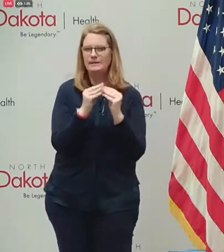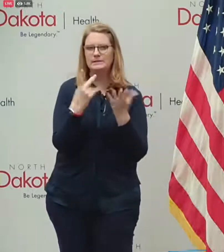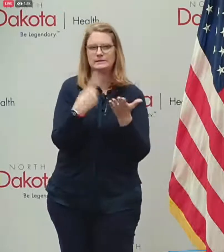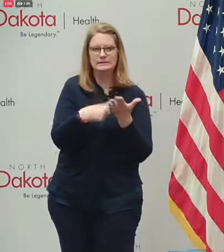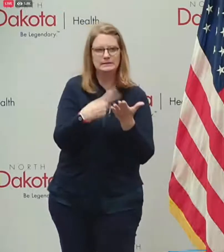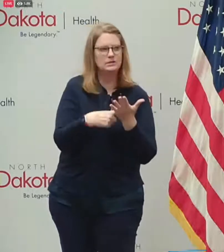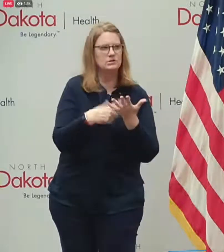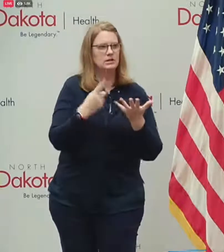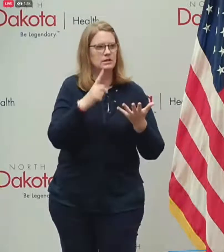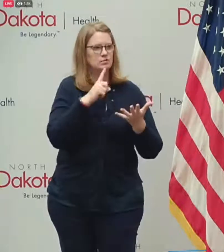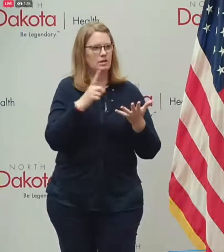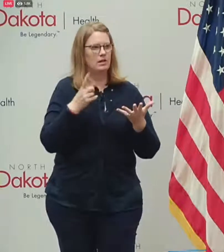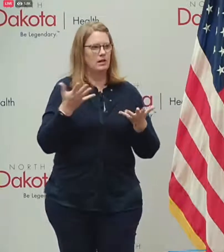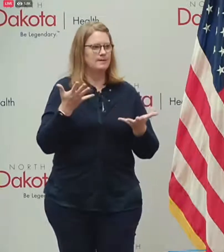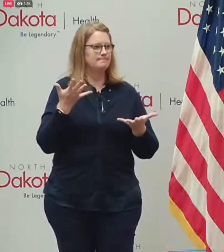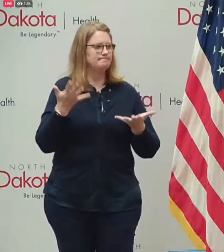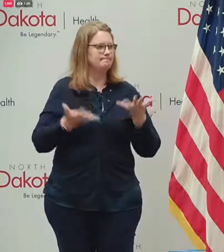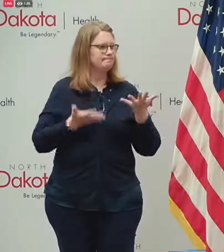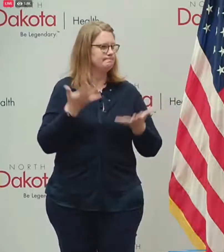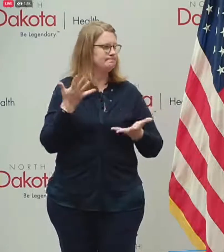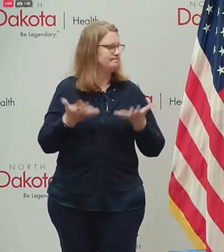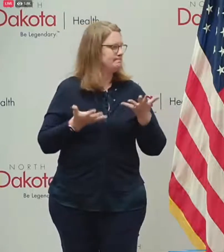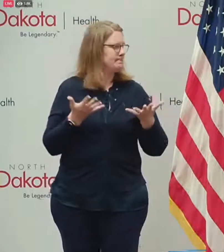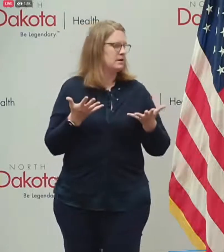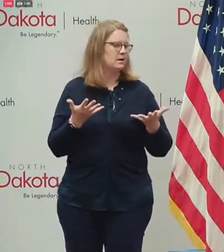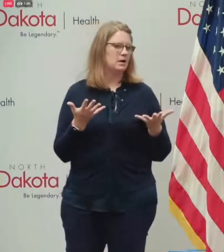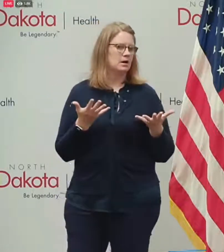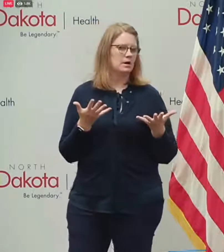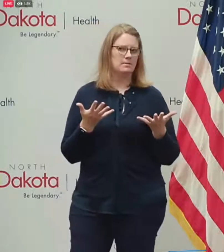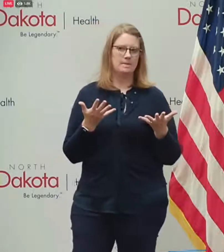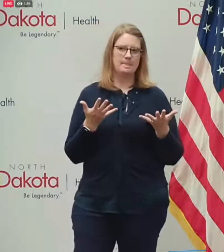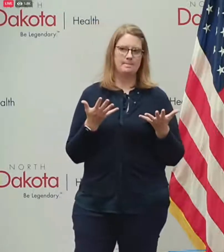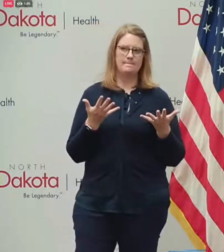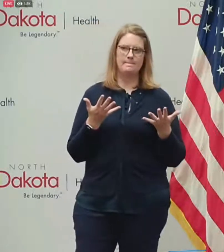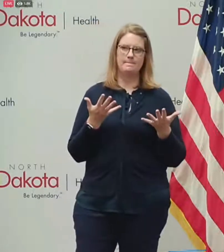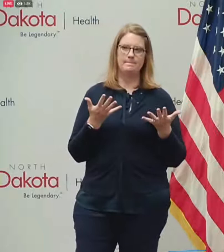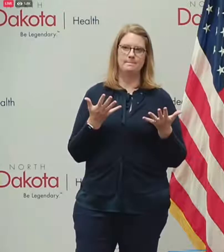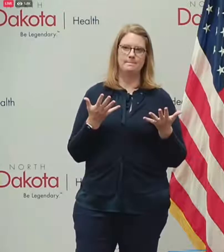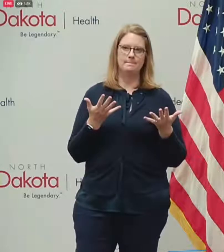balance. It's that we have to have. So it's